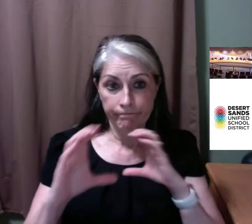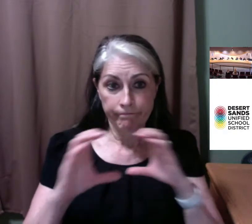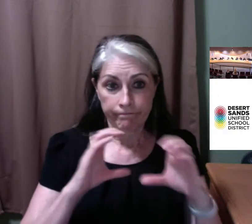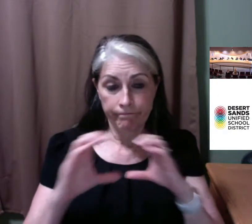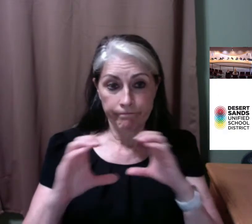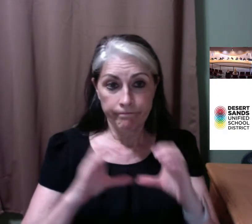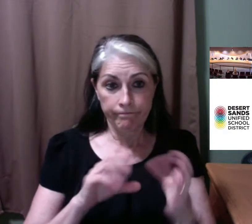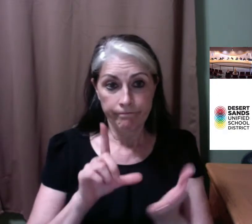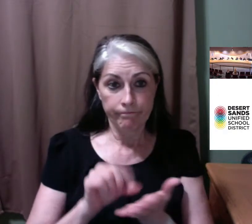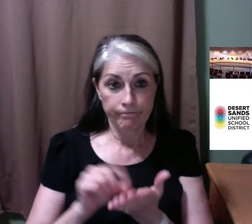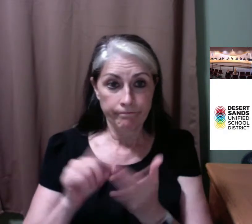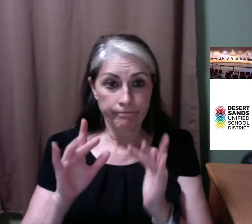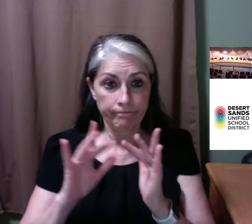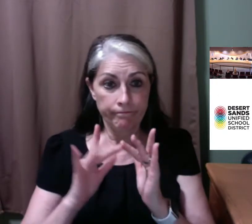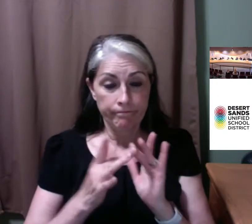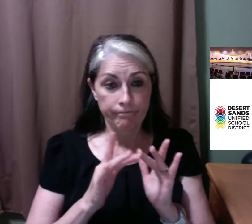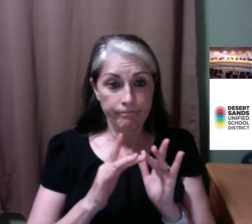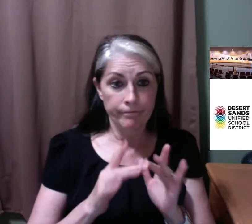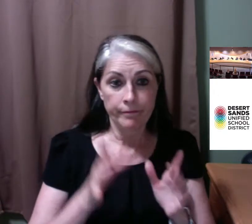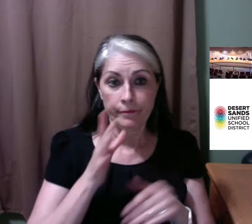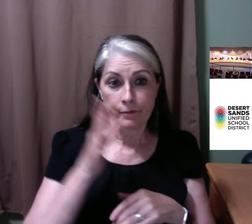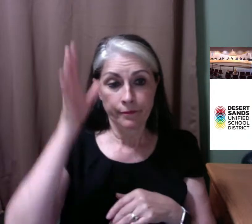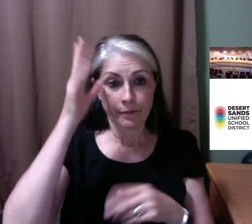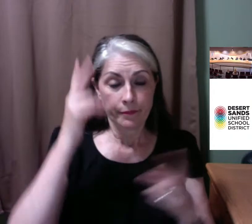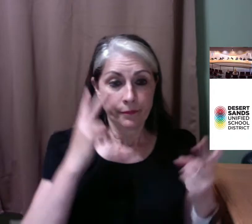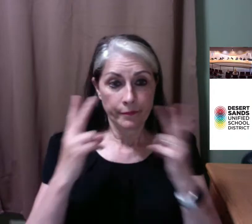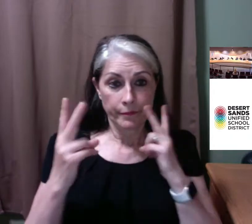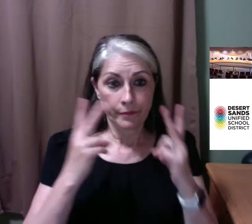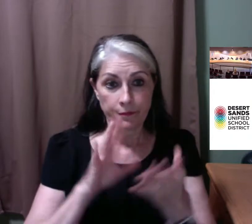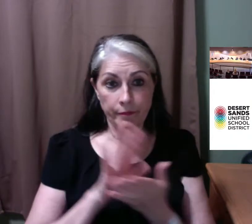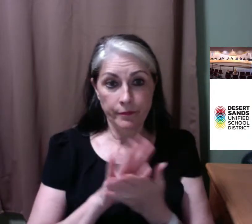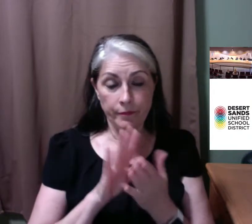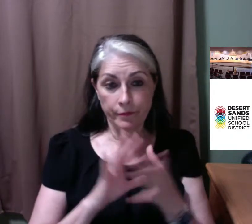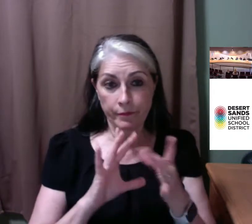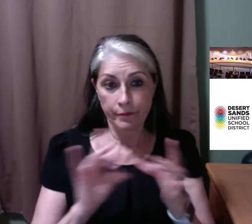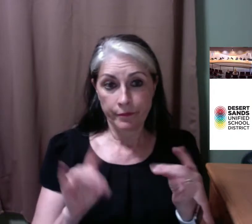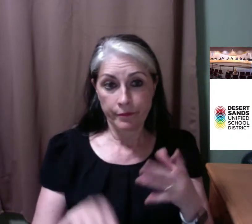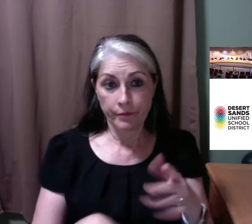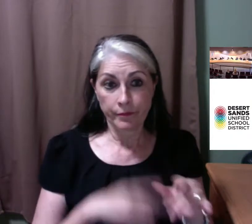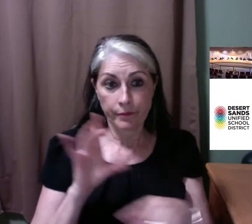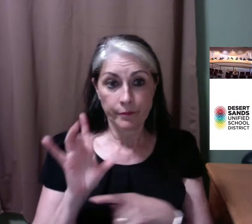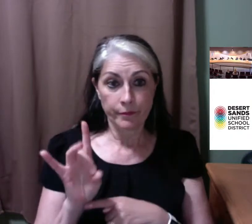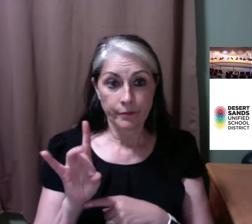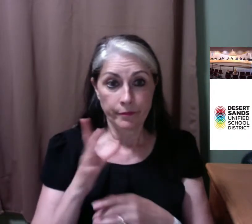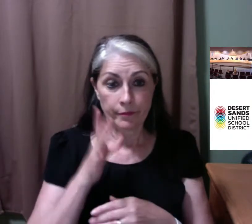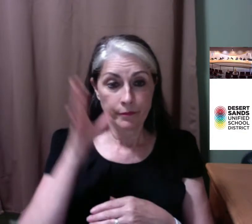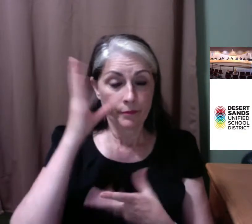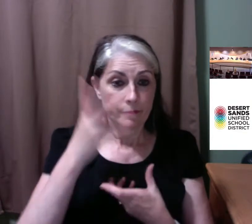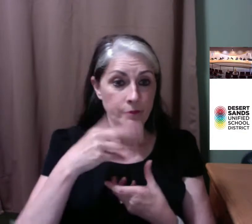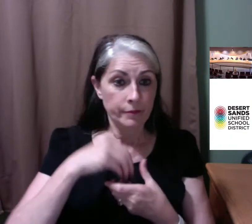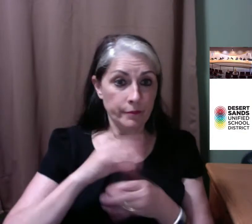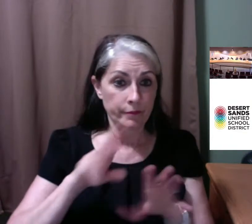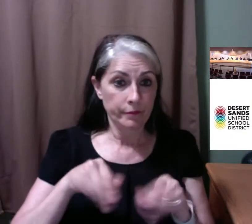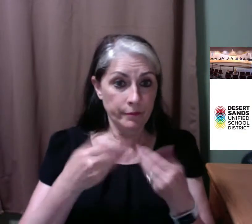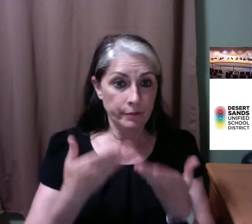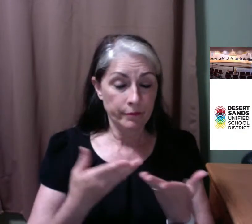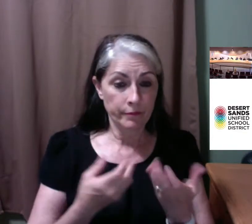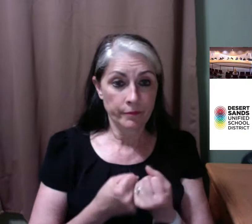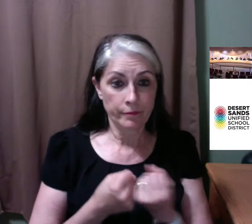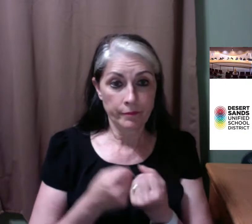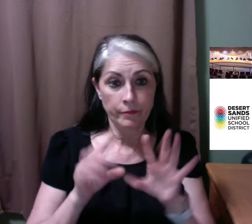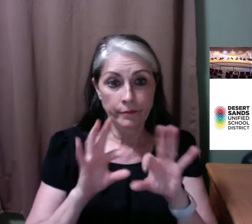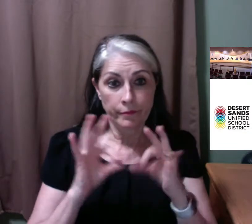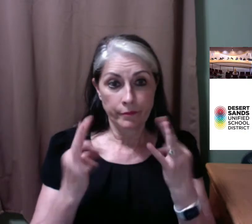newsletters, websites, Parent View, and School Messenger. Number eight, parent engagement provides supports for